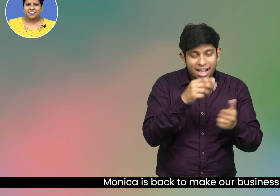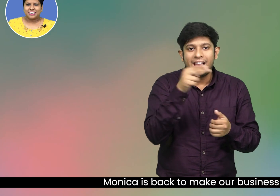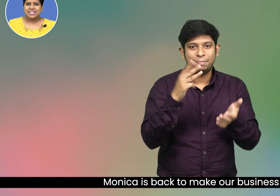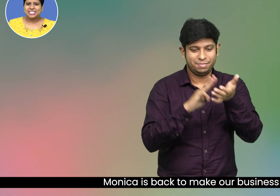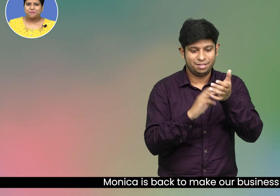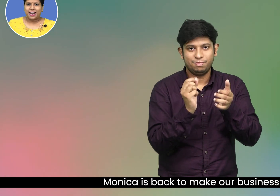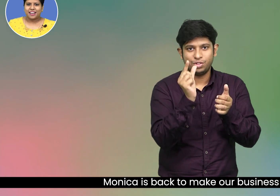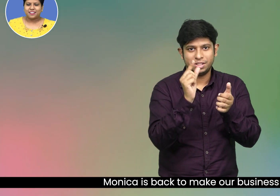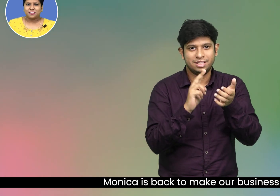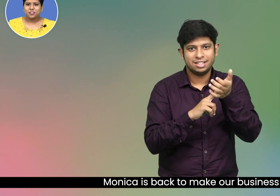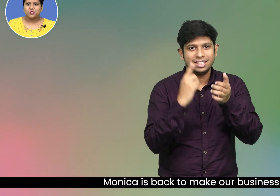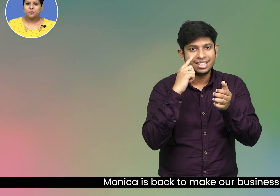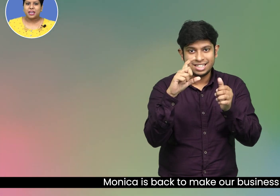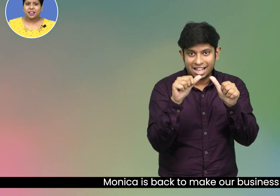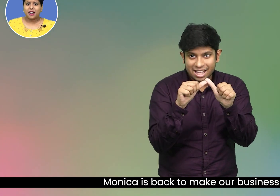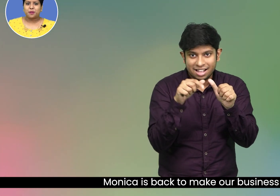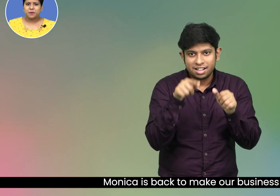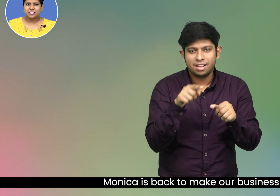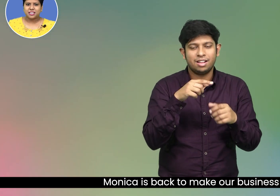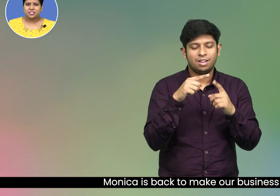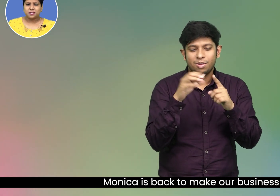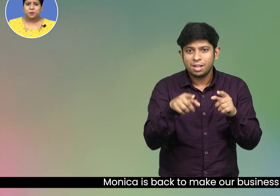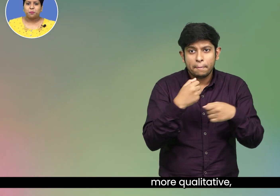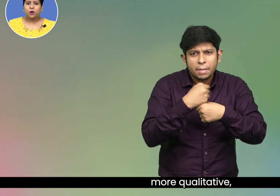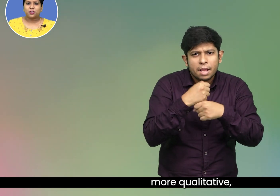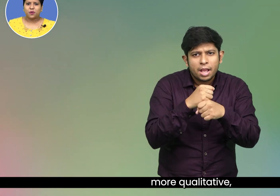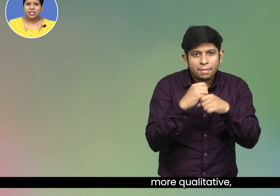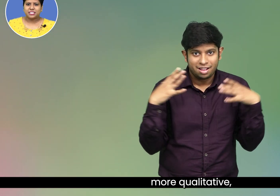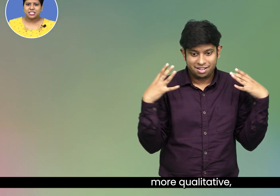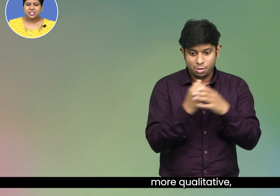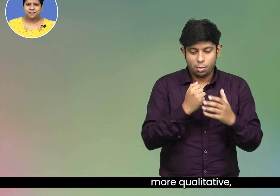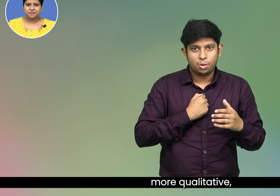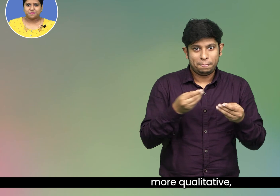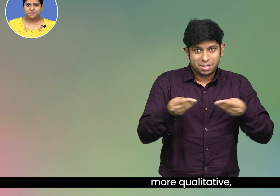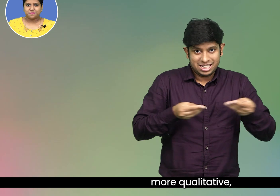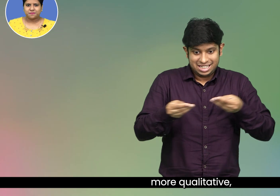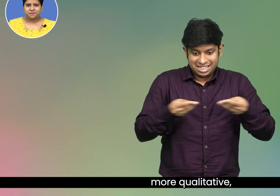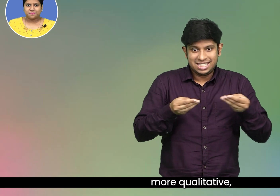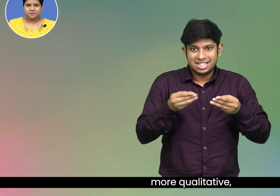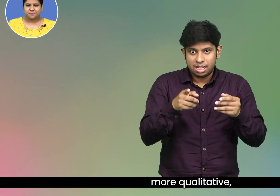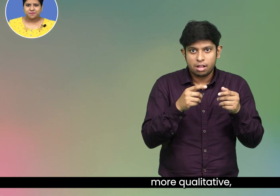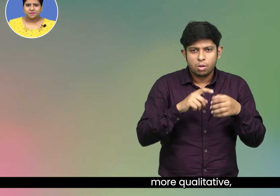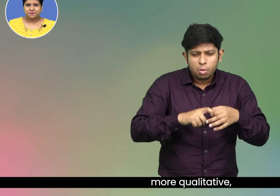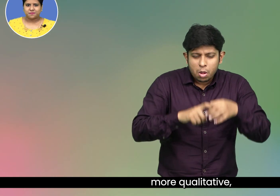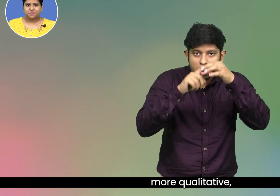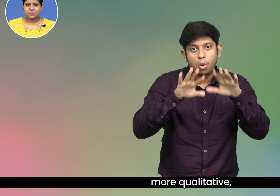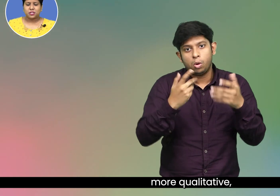Maunika is back to make our business more qualitative,